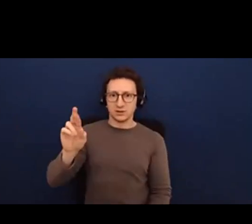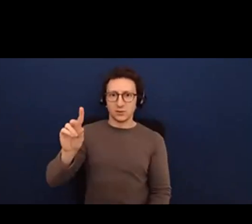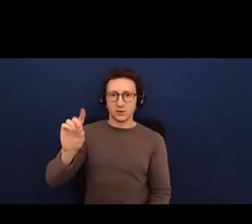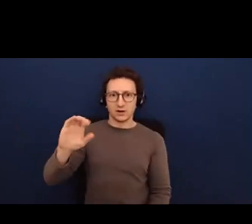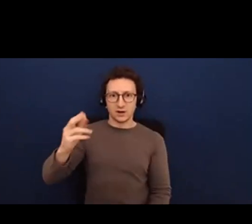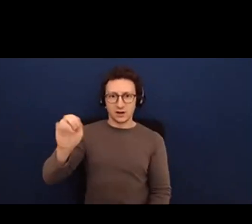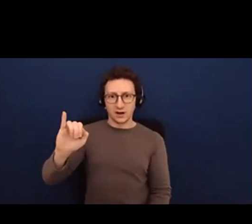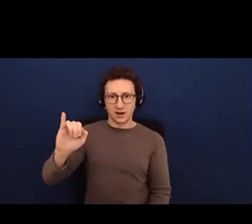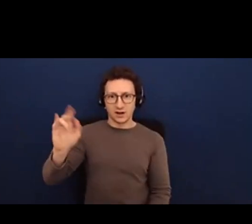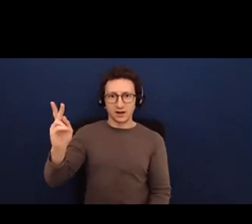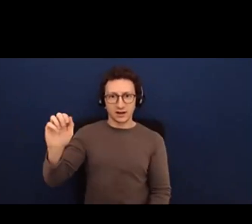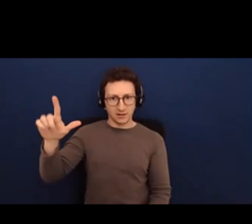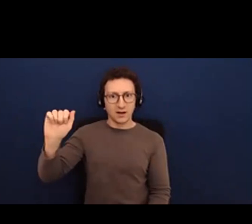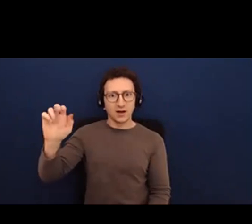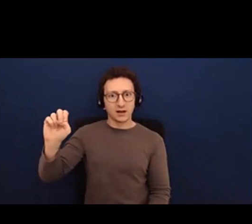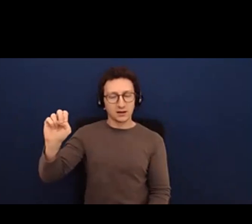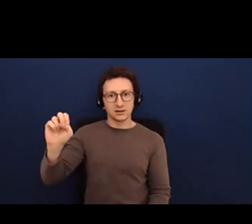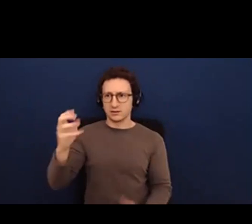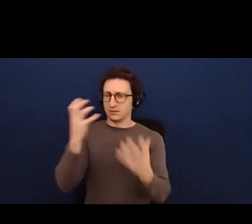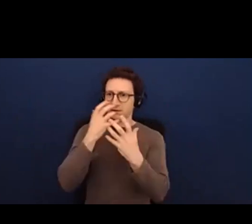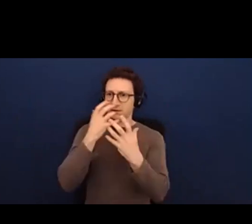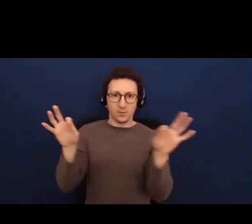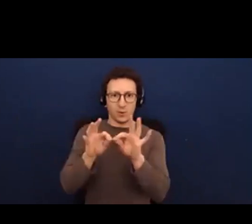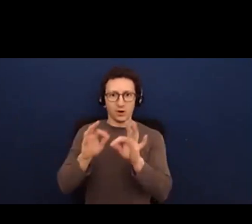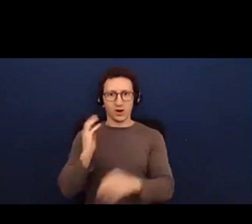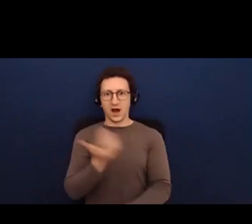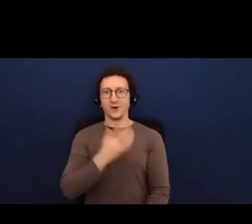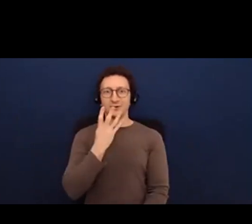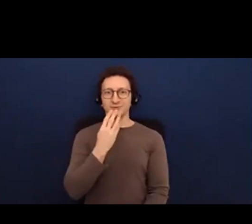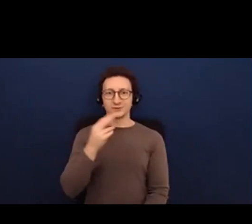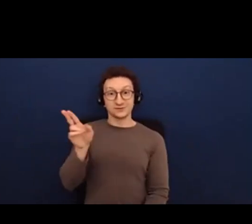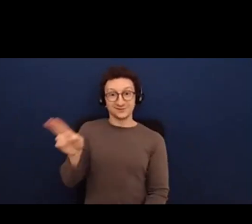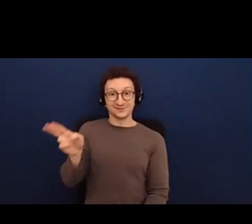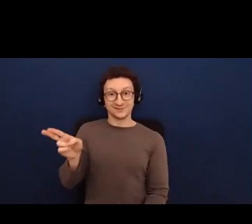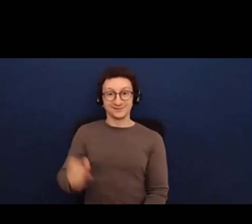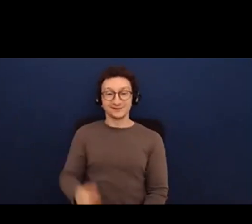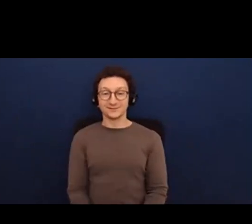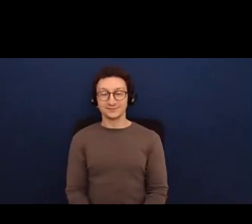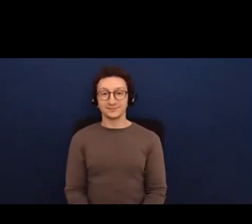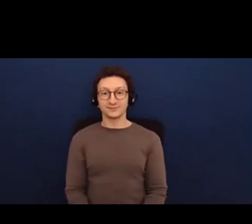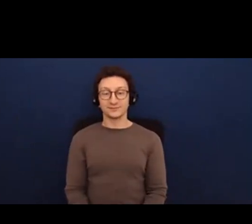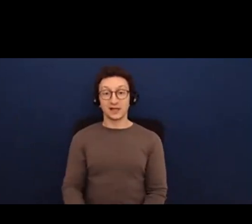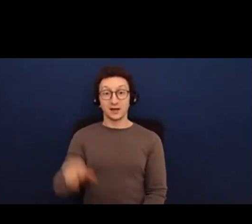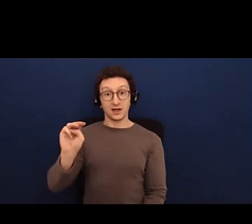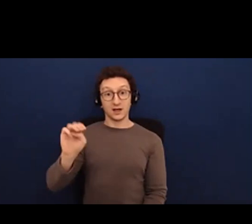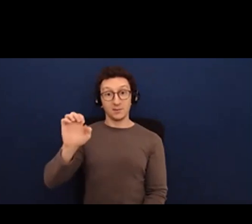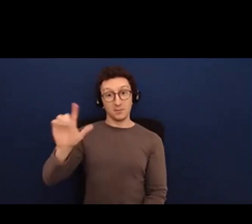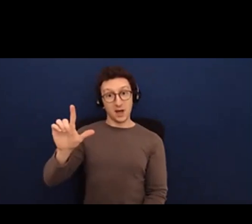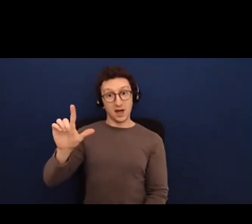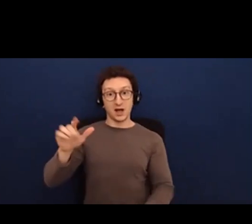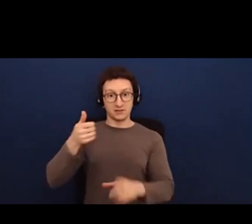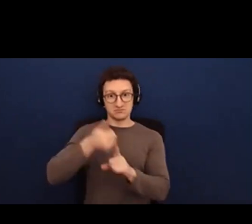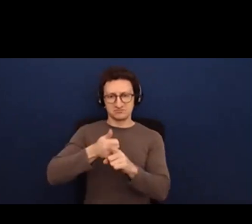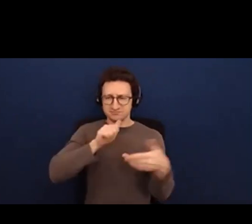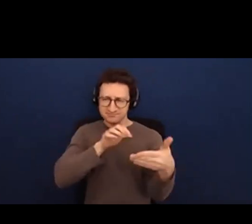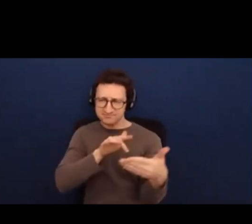he is of eternal relevance. And Mel, as an interpreter and